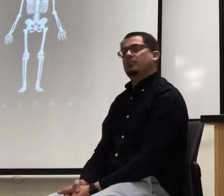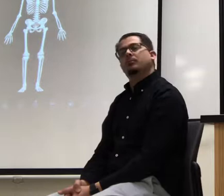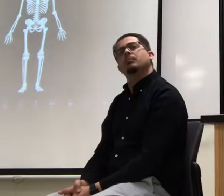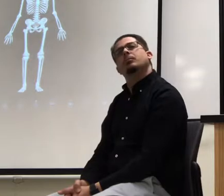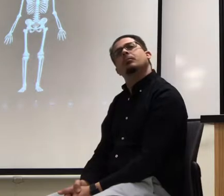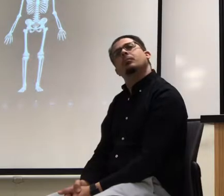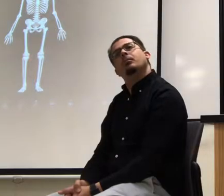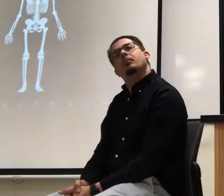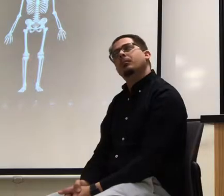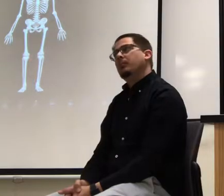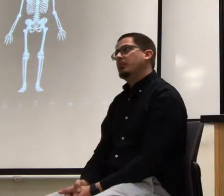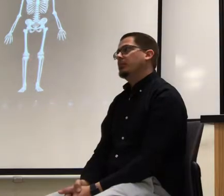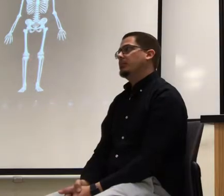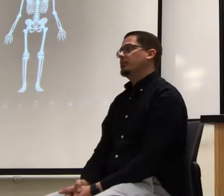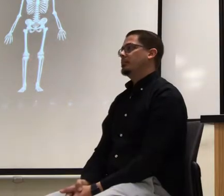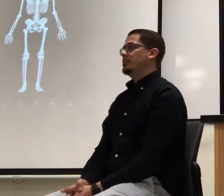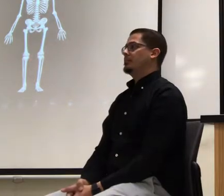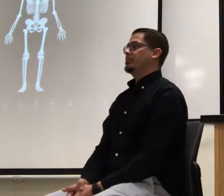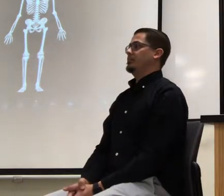innervates